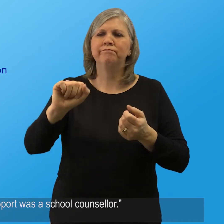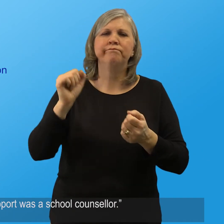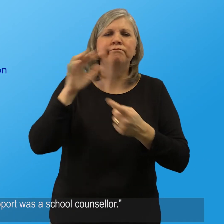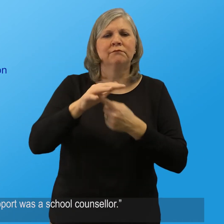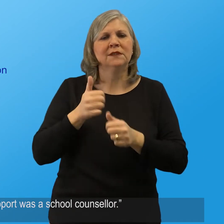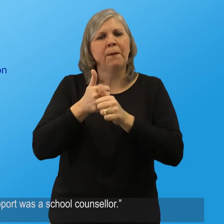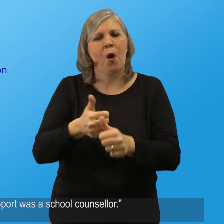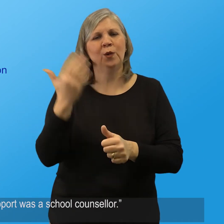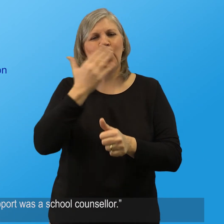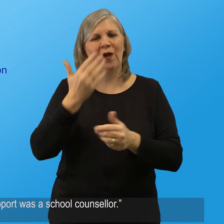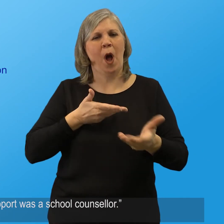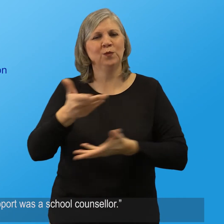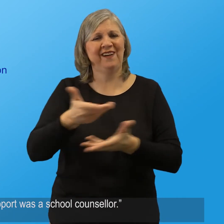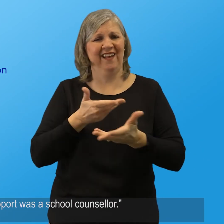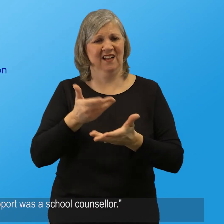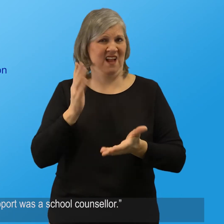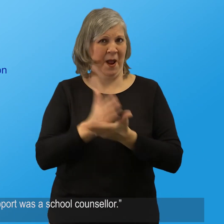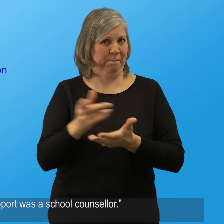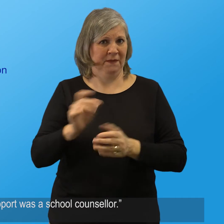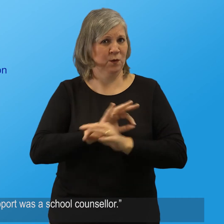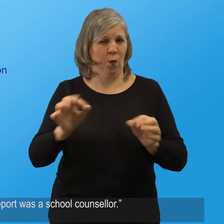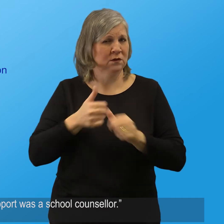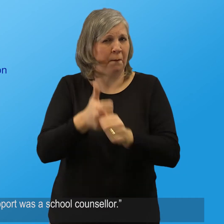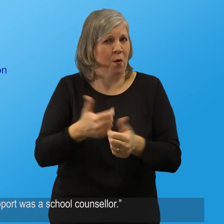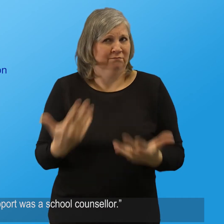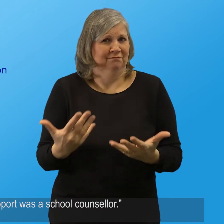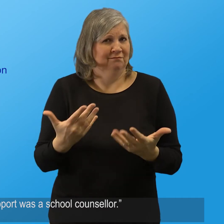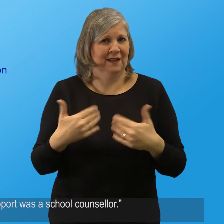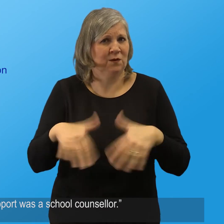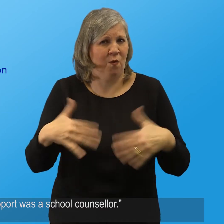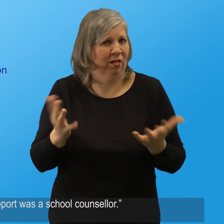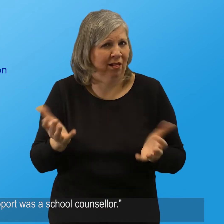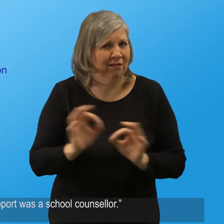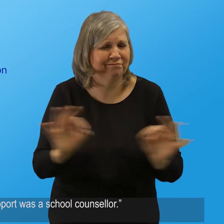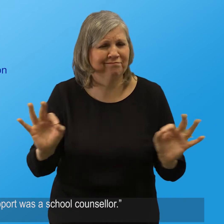has no support at all now, as his main support was a school counsellor.